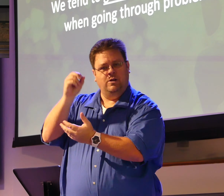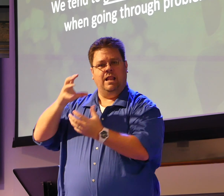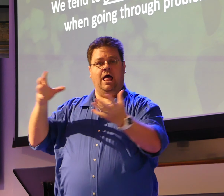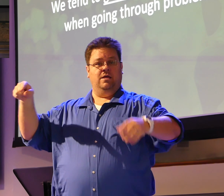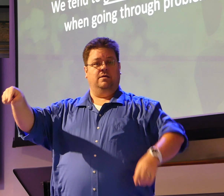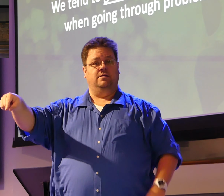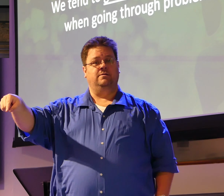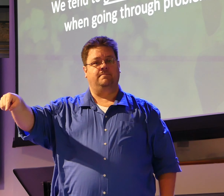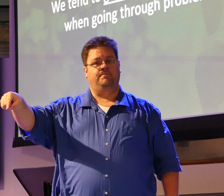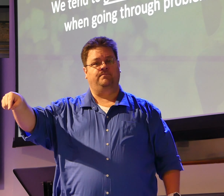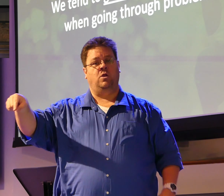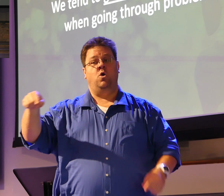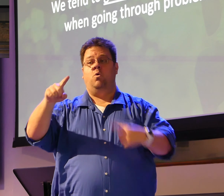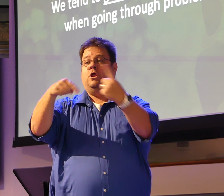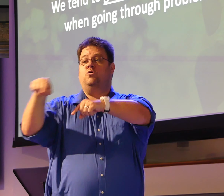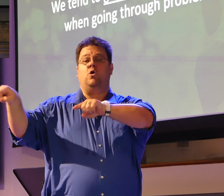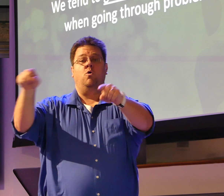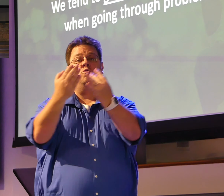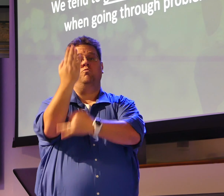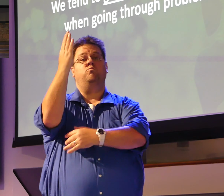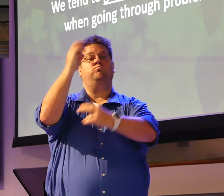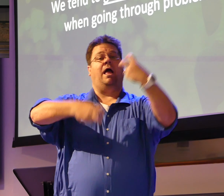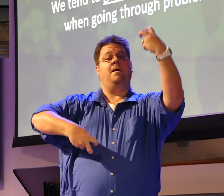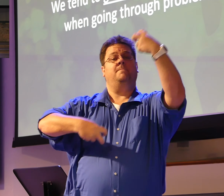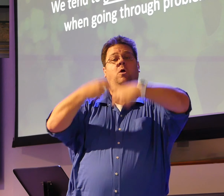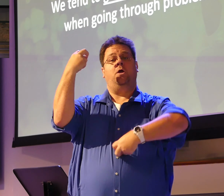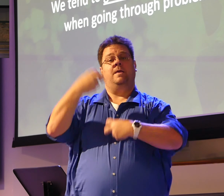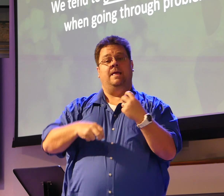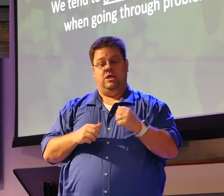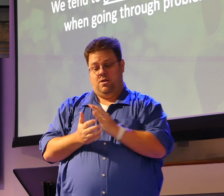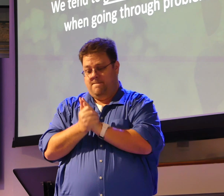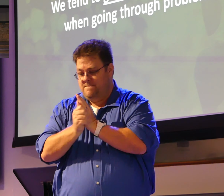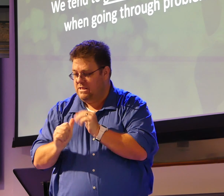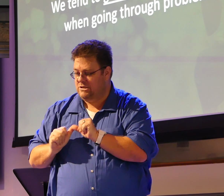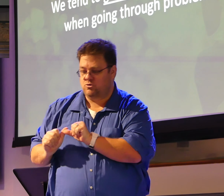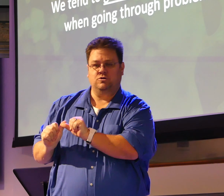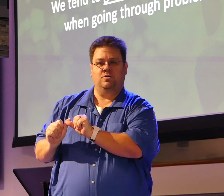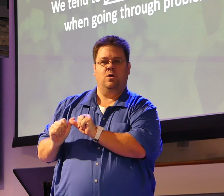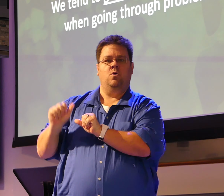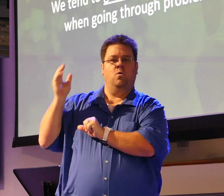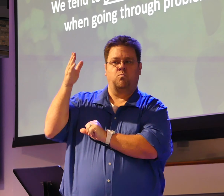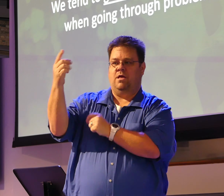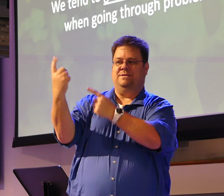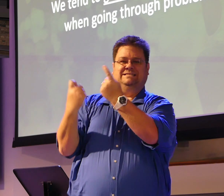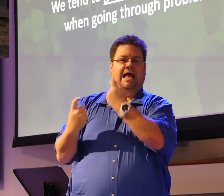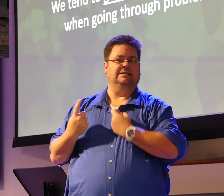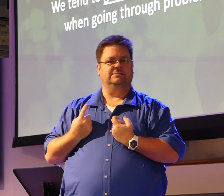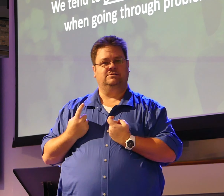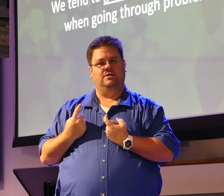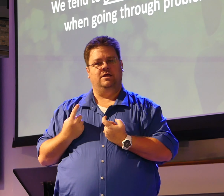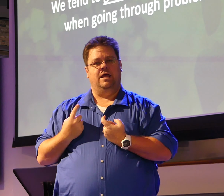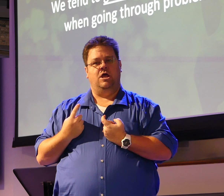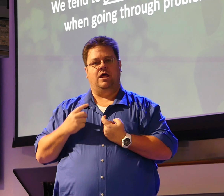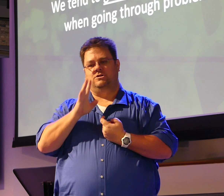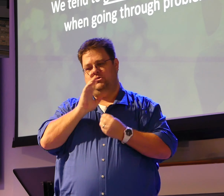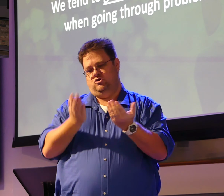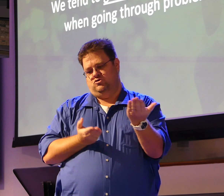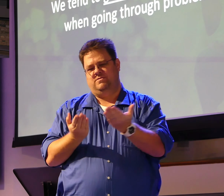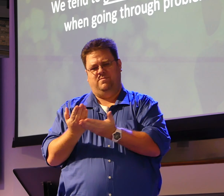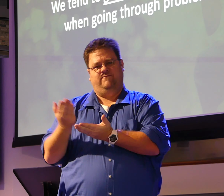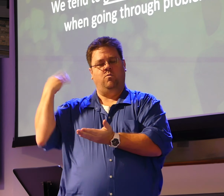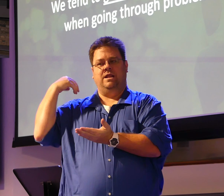lot through those things so when you go through problems expect your endurance to be tested um i